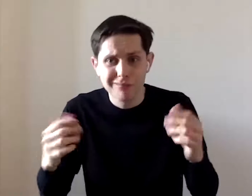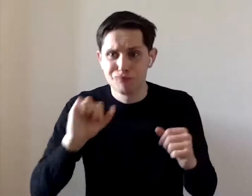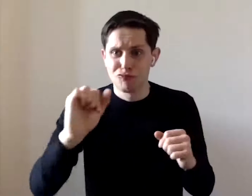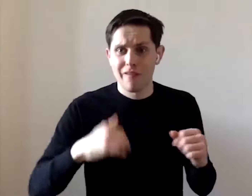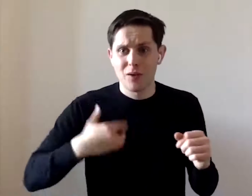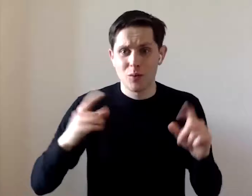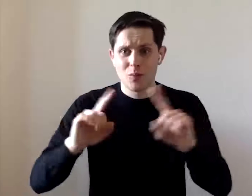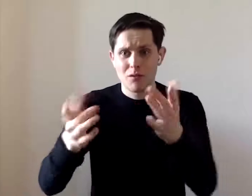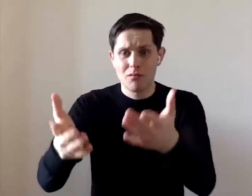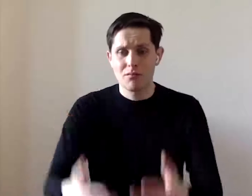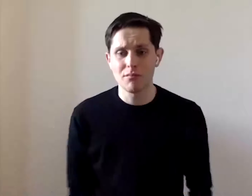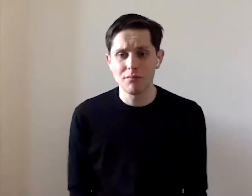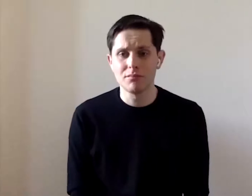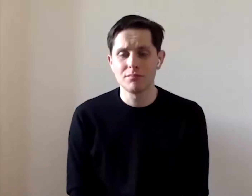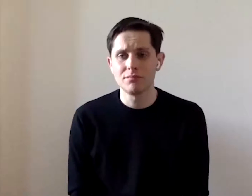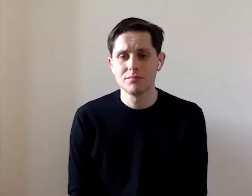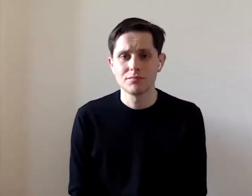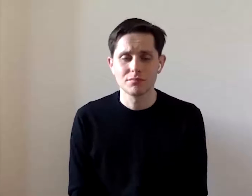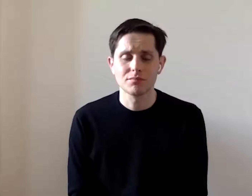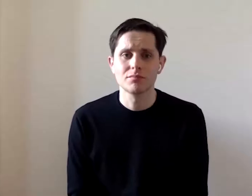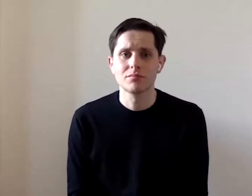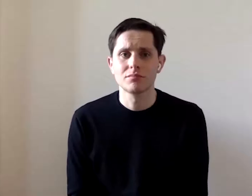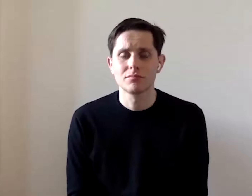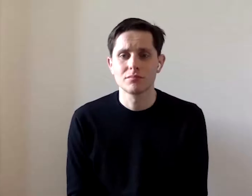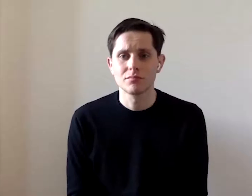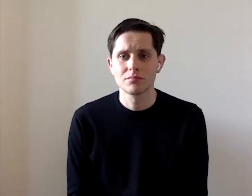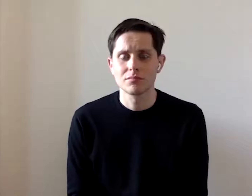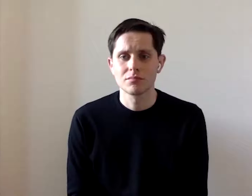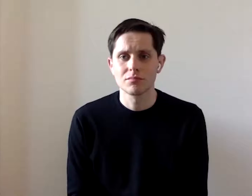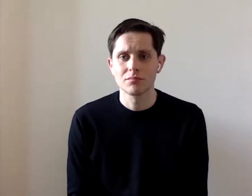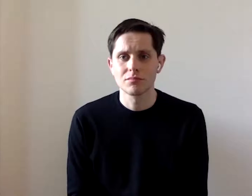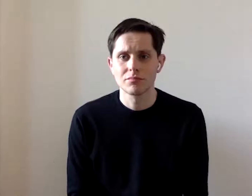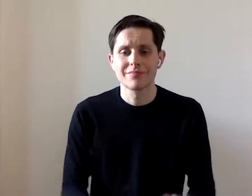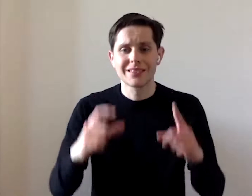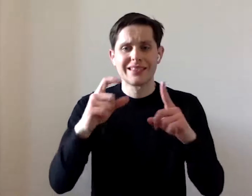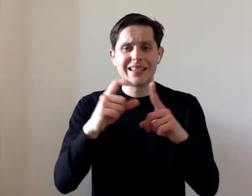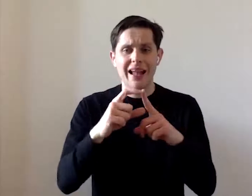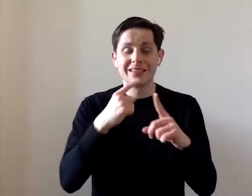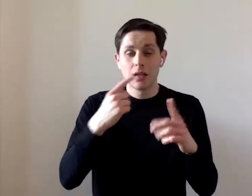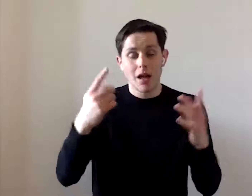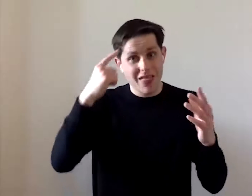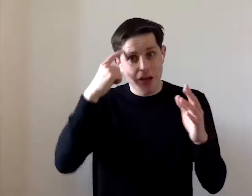happening? Or is it the leaders of these architecture schools themselves? What do you think?